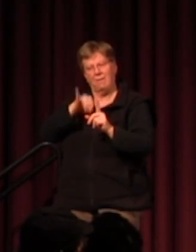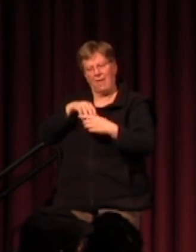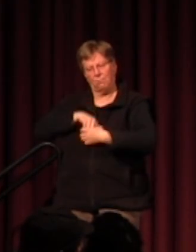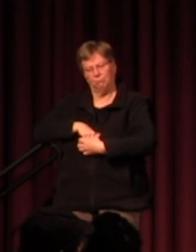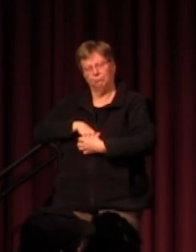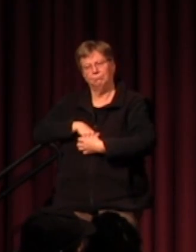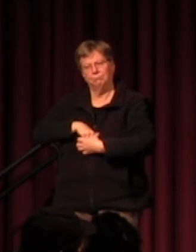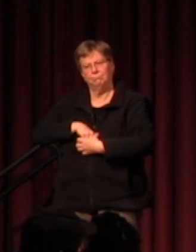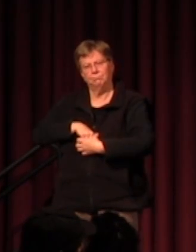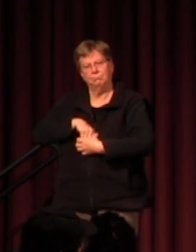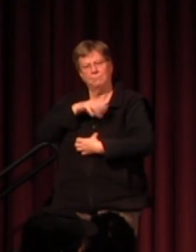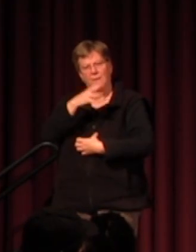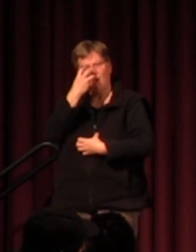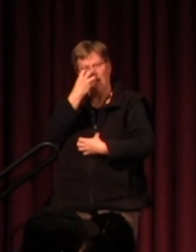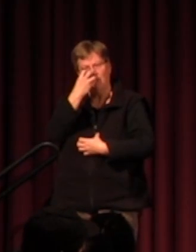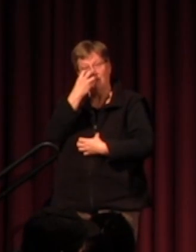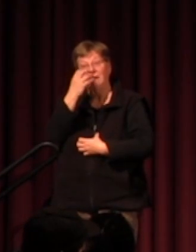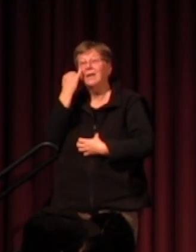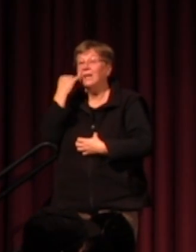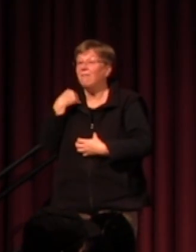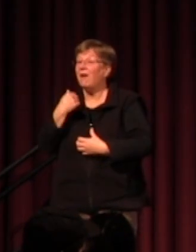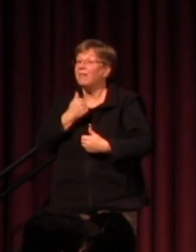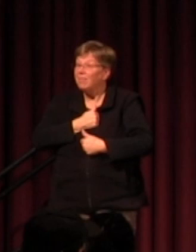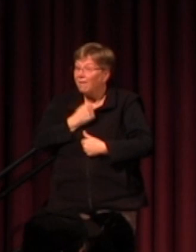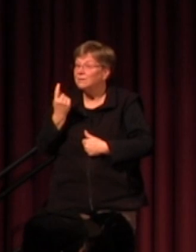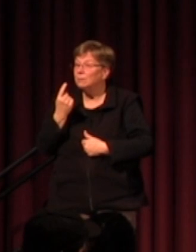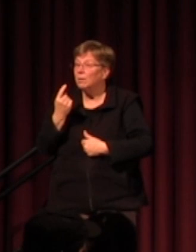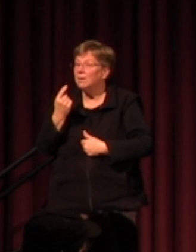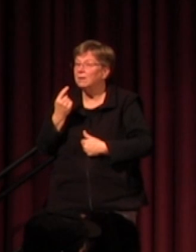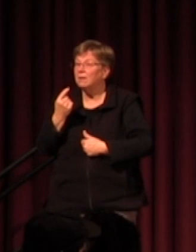And if I love somebody, I'm not going to ignore that pain.